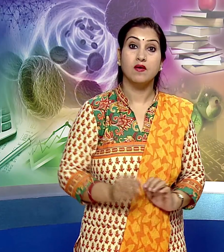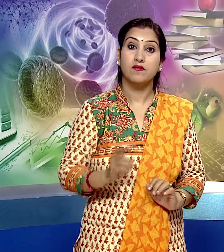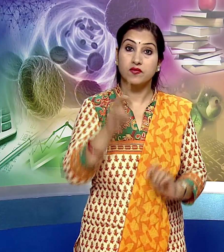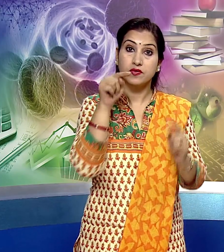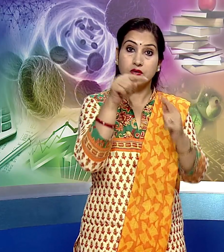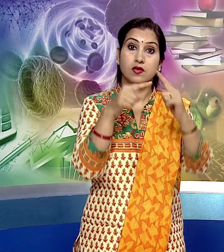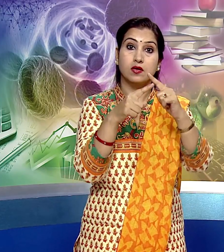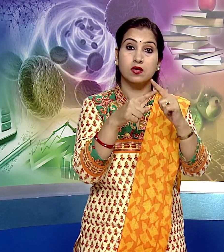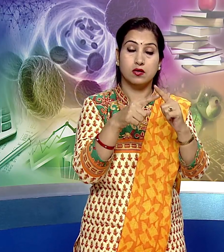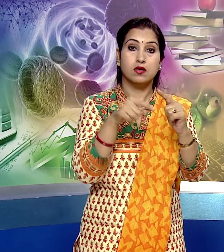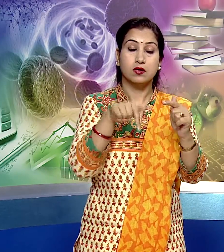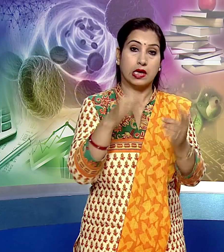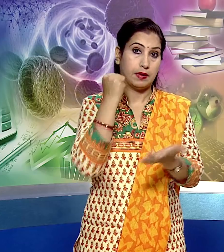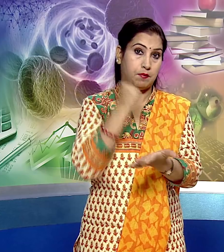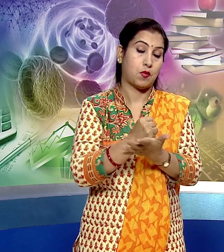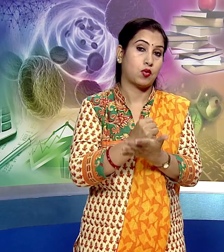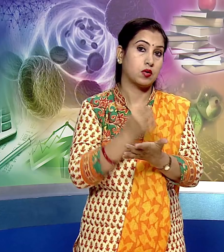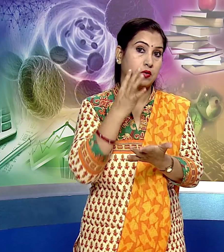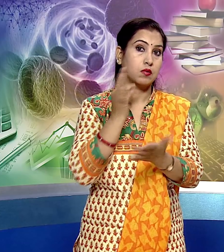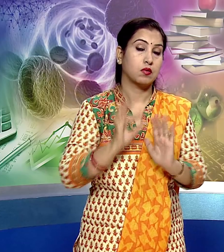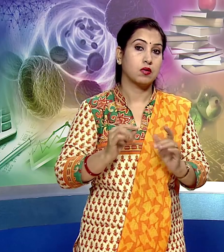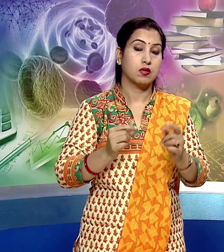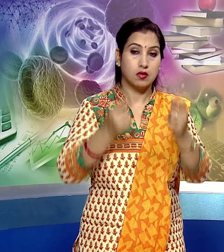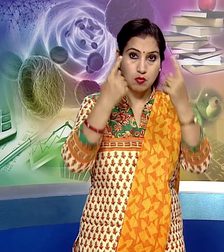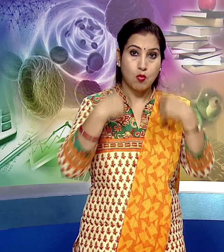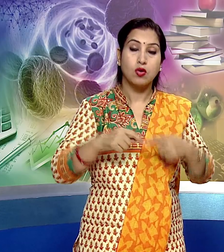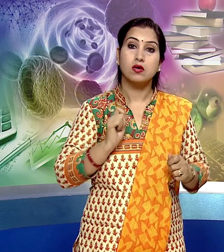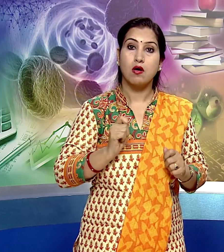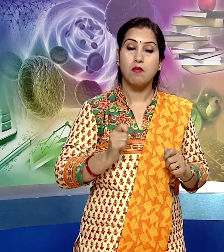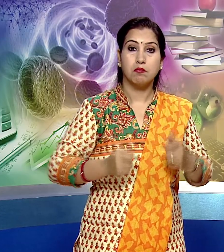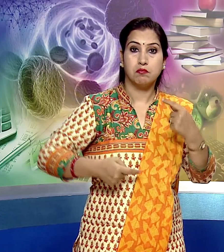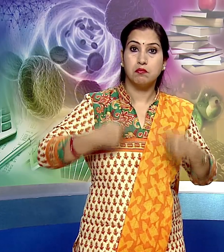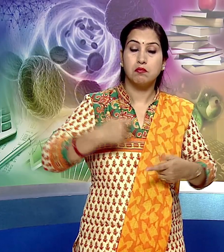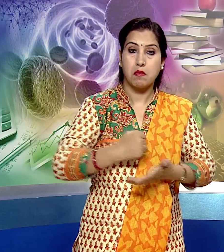Vitamins are essential for regulating all the body functions.